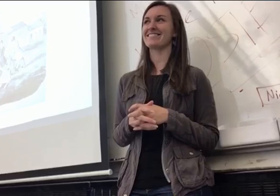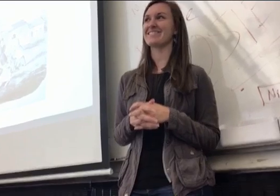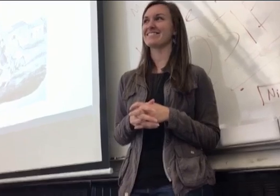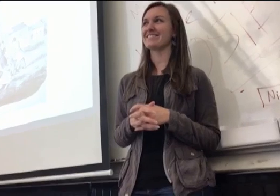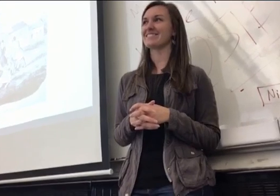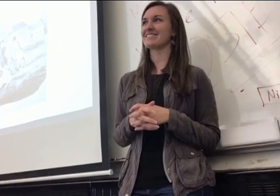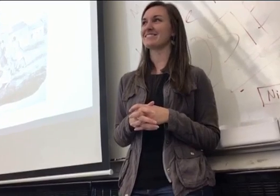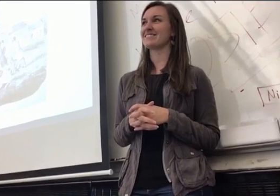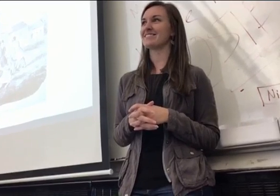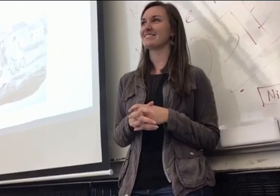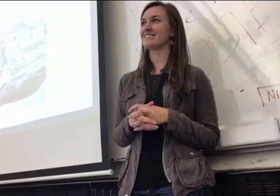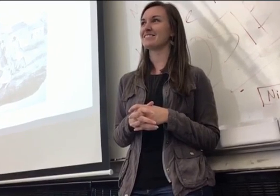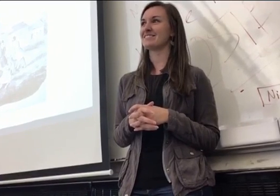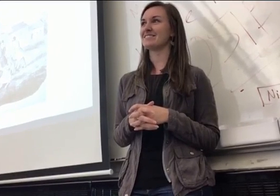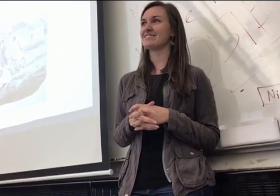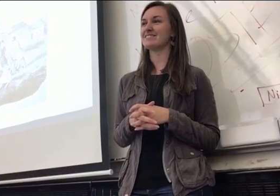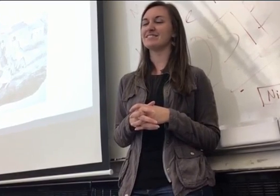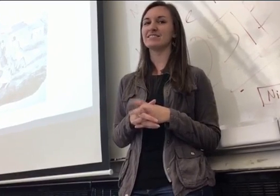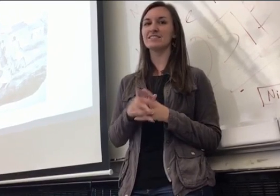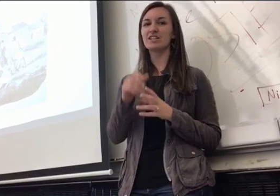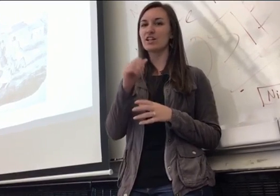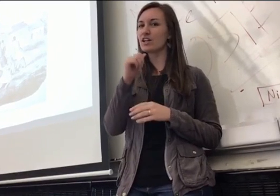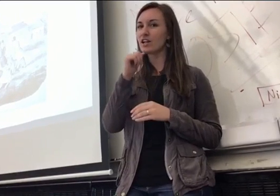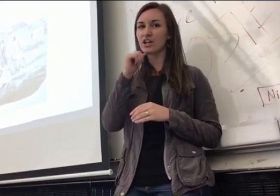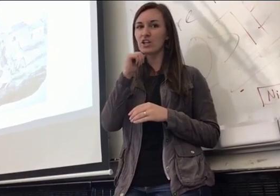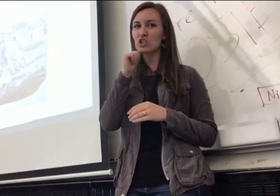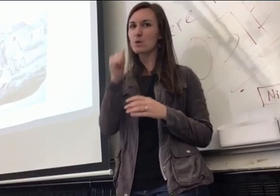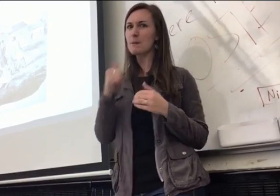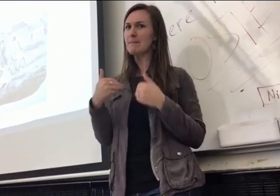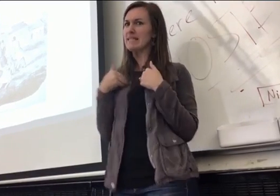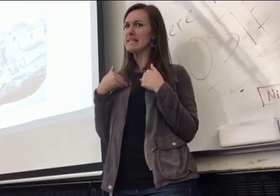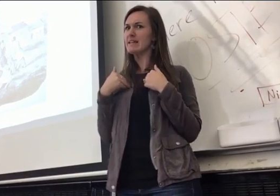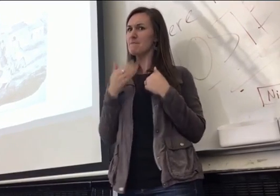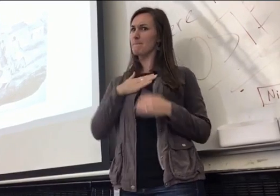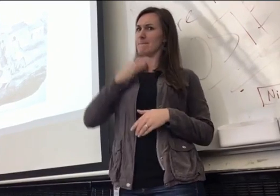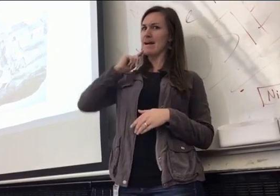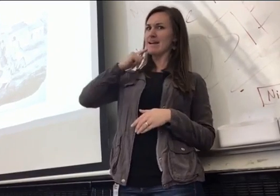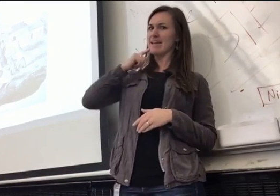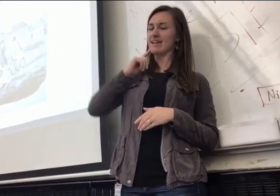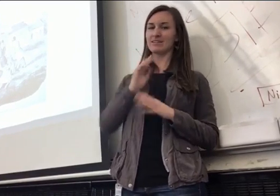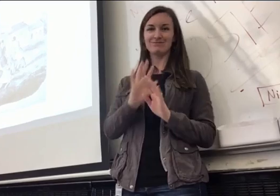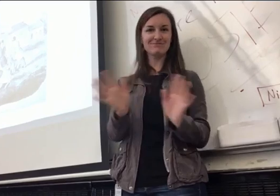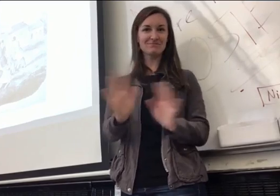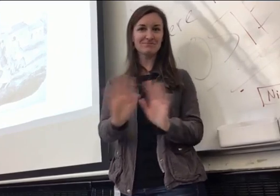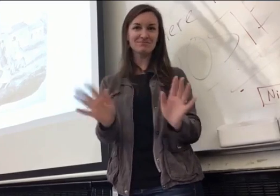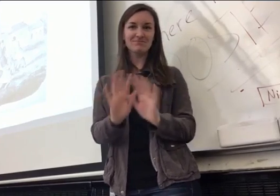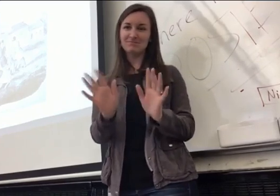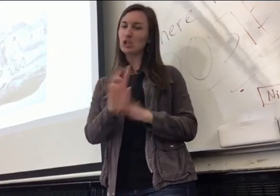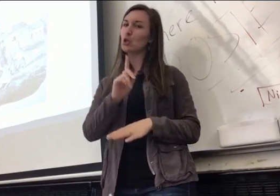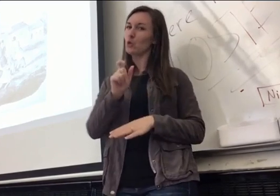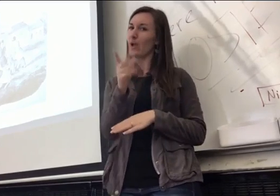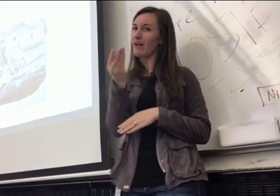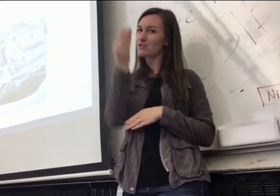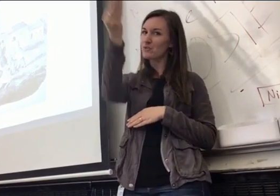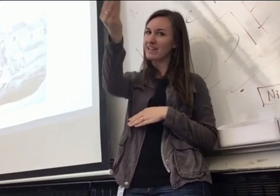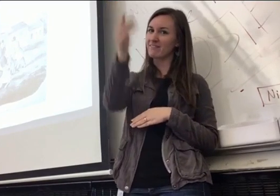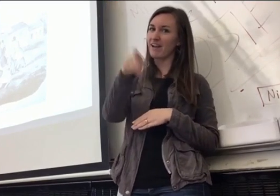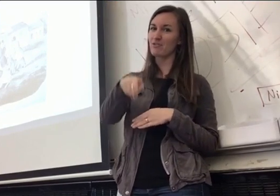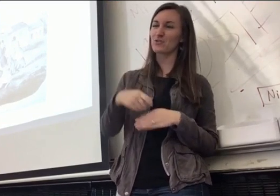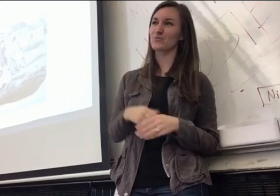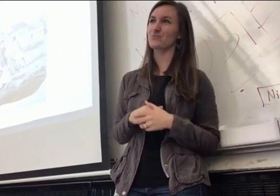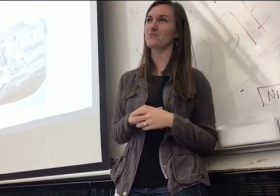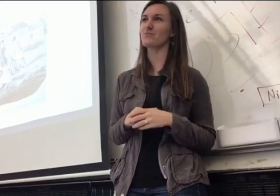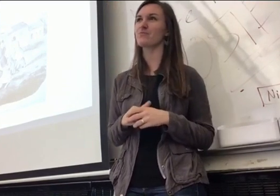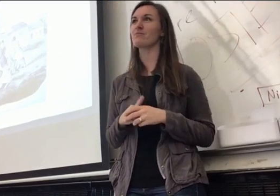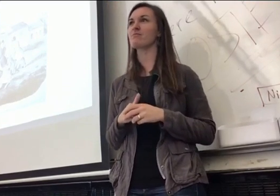Okay, don't be possessive. It's just candy. Remember what we talked about? Just candy. This is why I